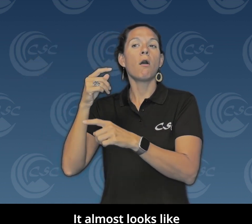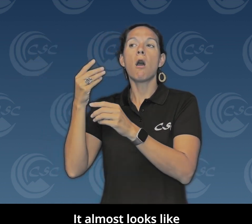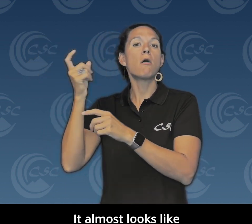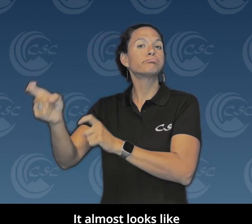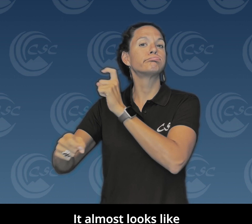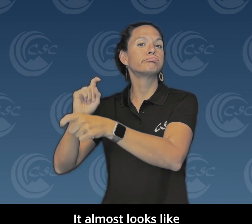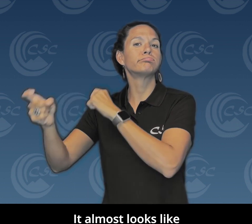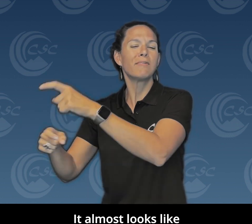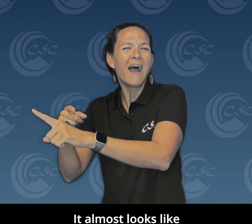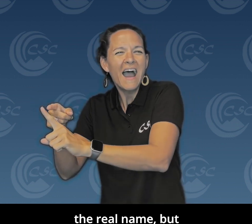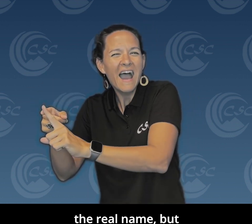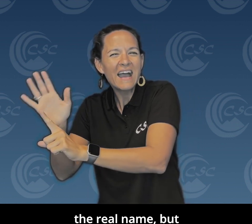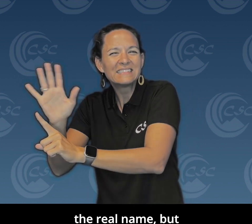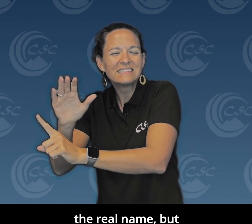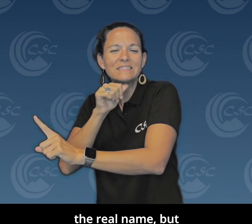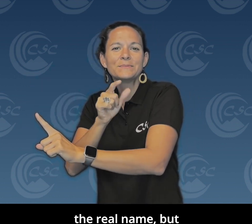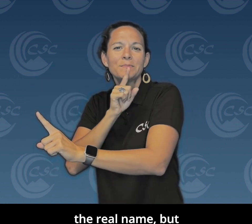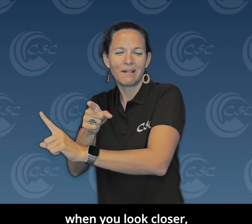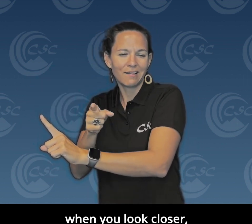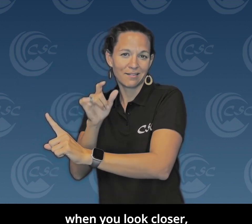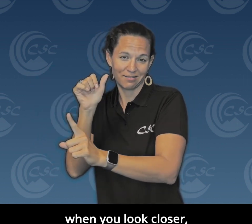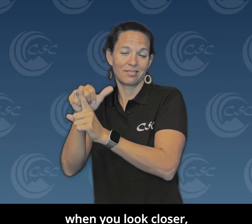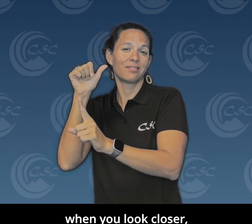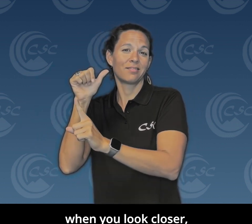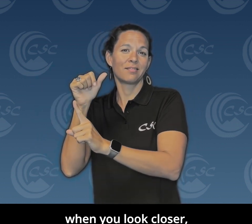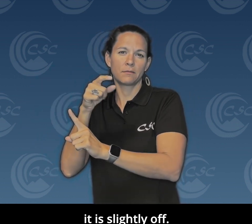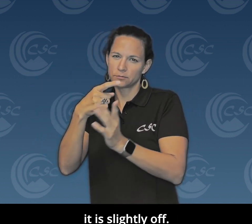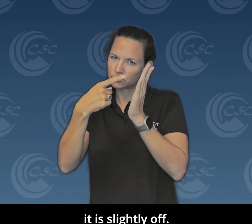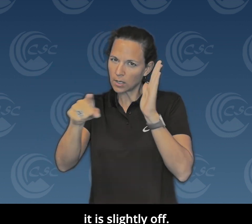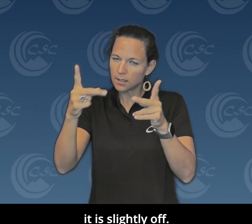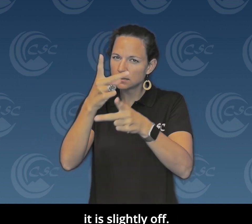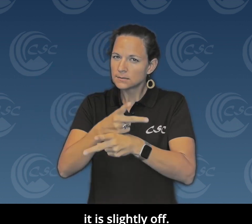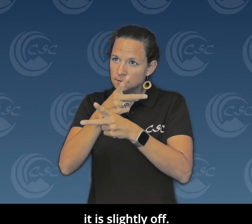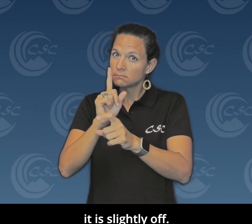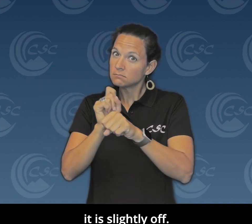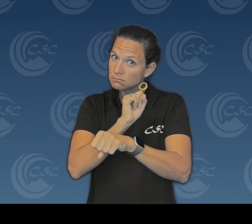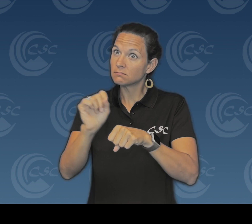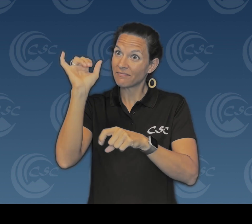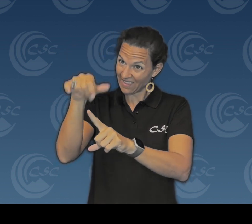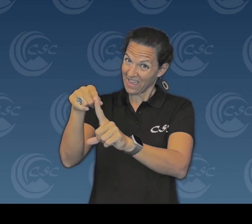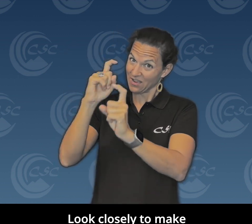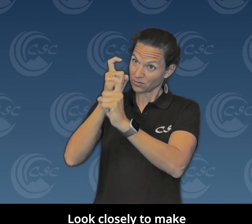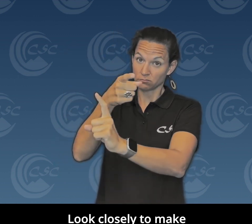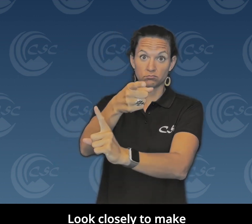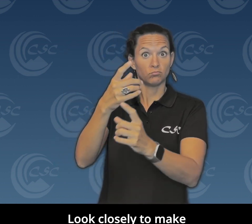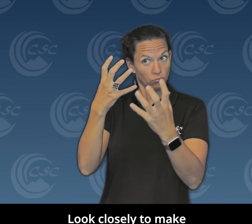looks like the real name, but when you look closer, it is slightly off. Look closely to make sure